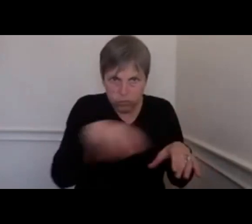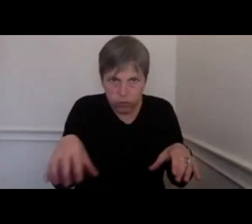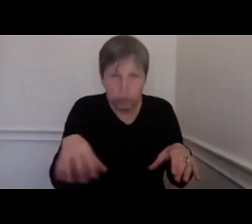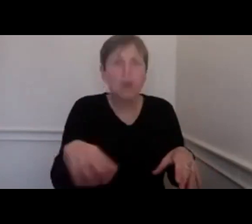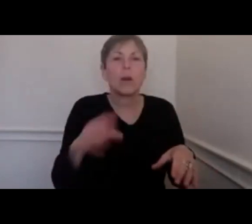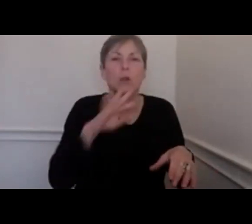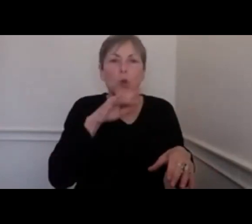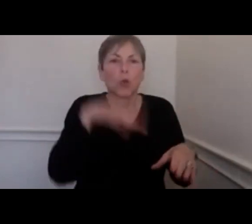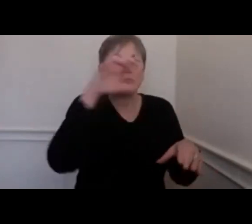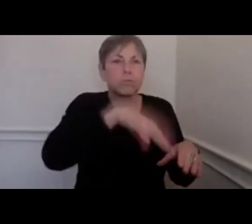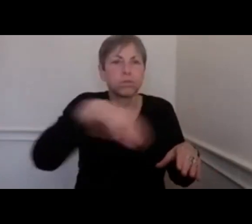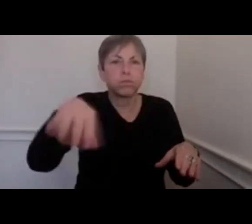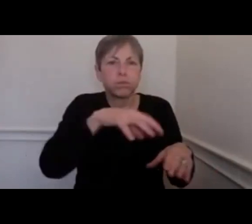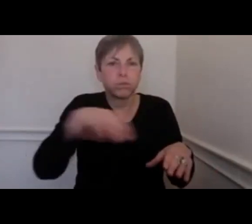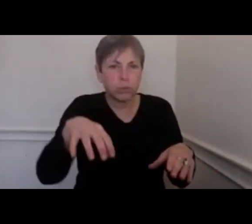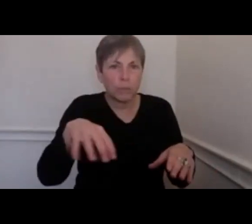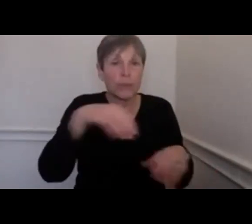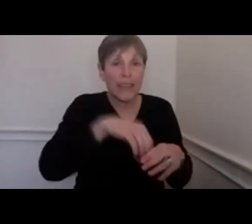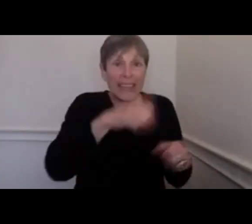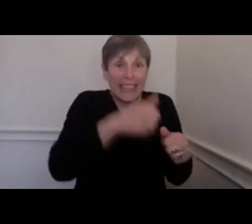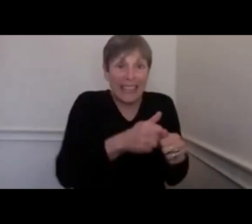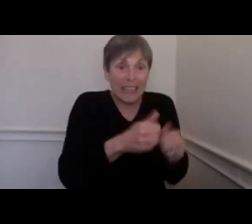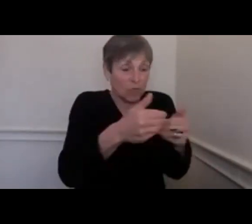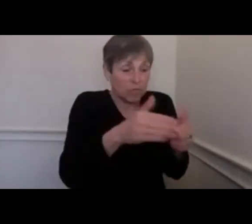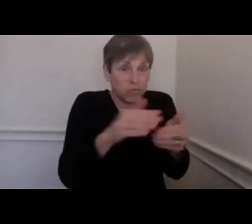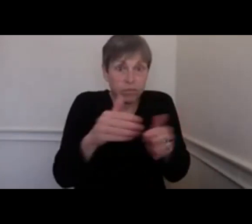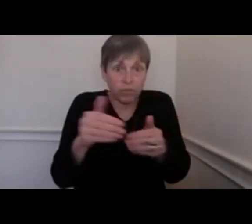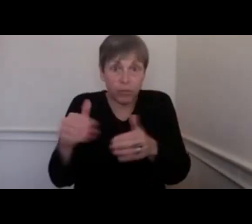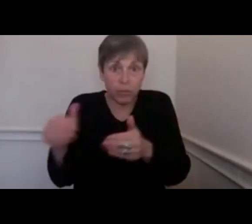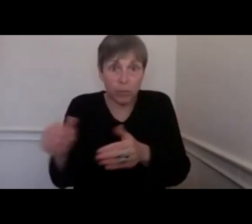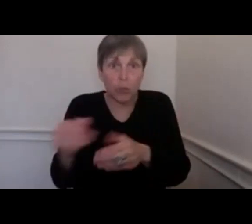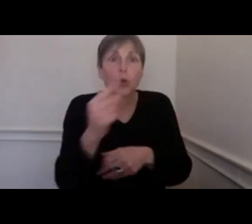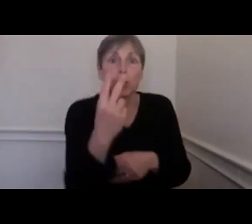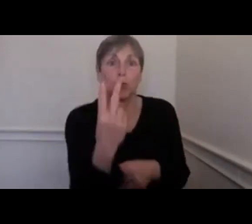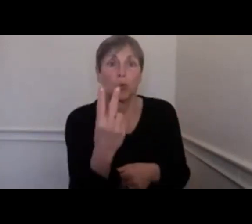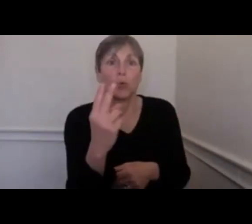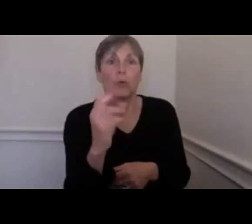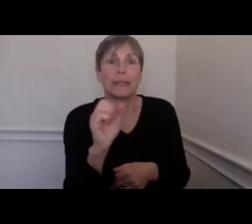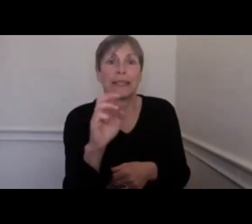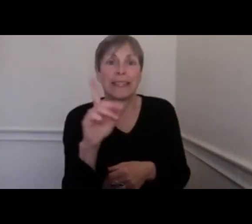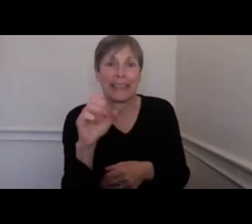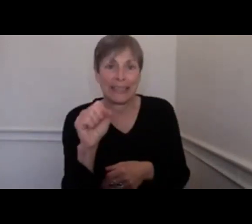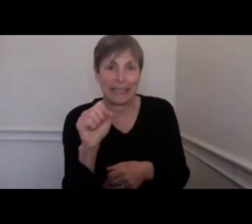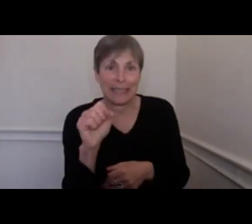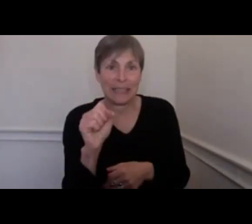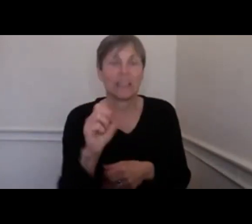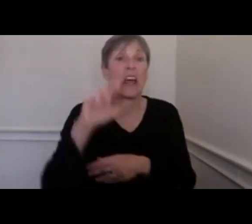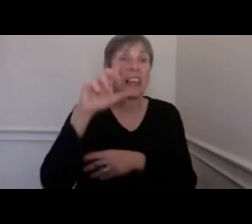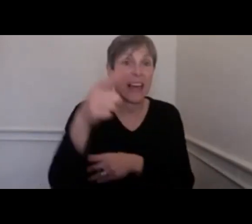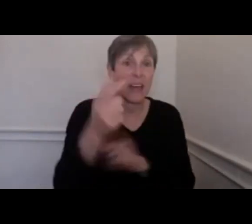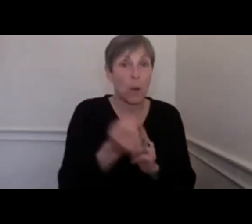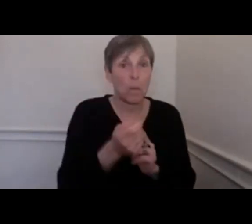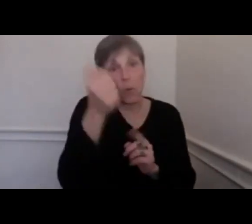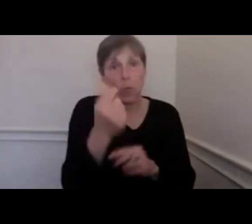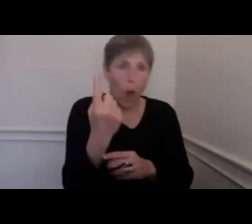trays, we sow two seeds in each of these cells, each of these soil blocks, and we thin them to one, the